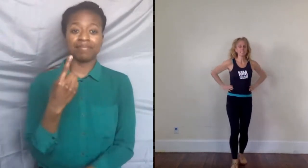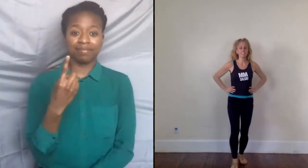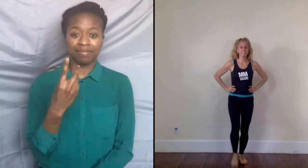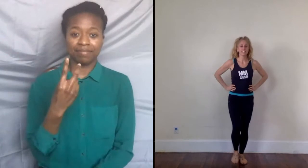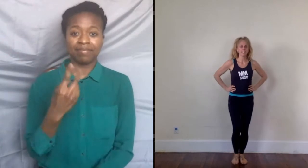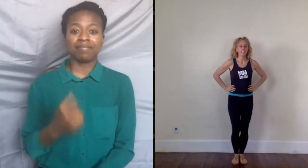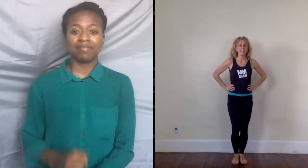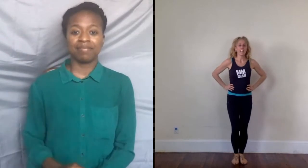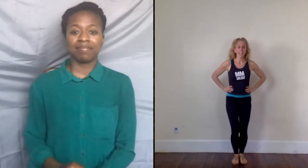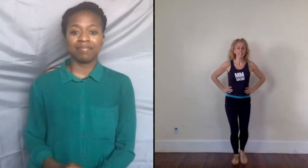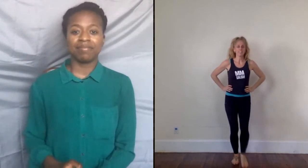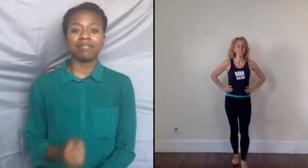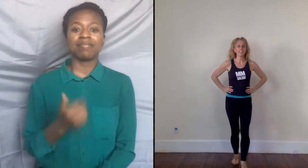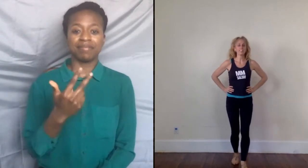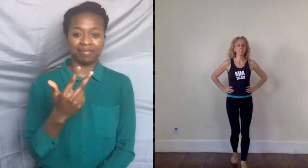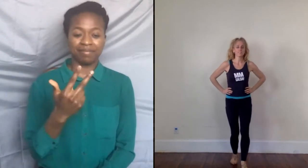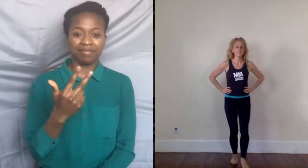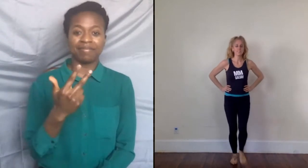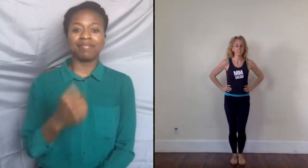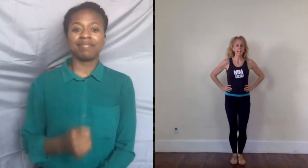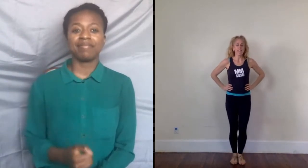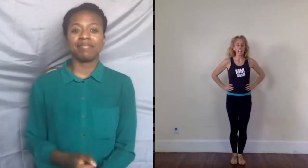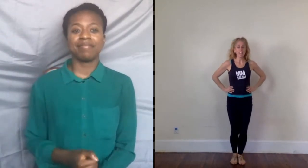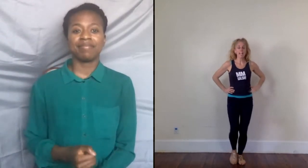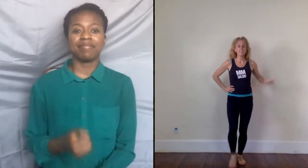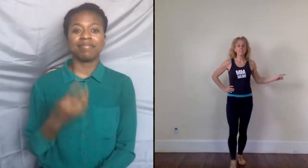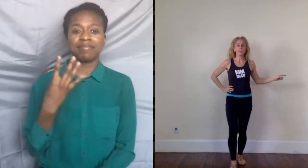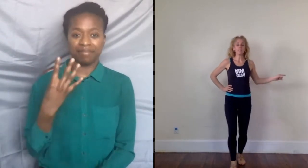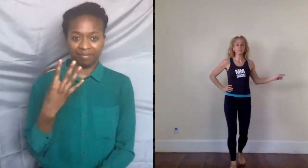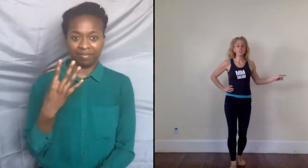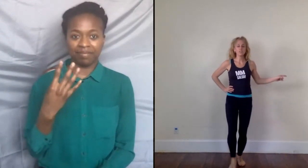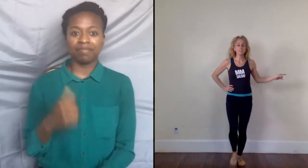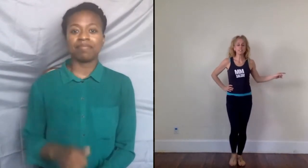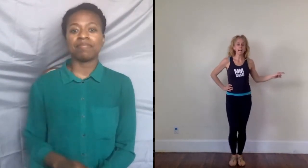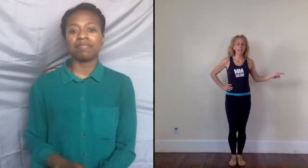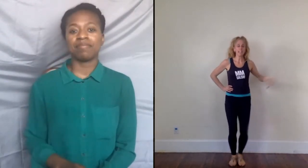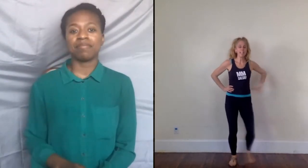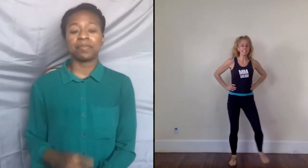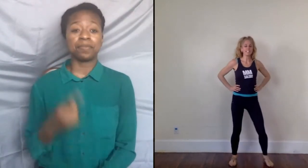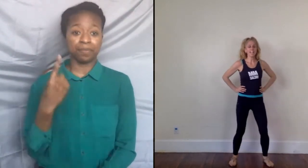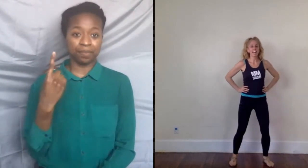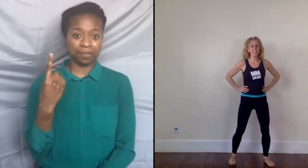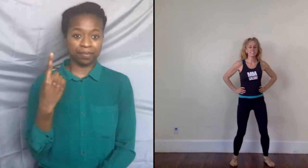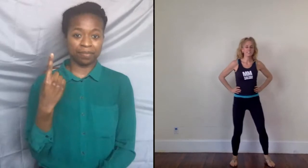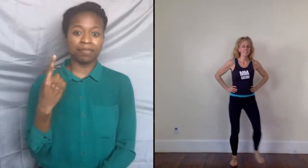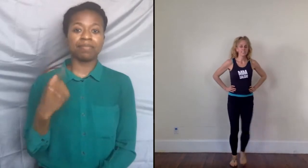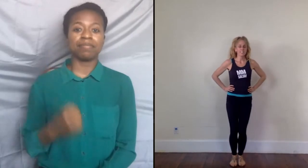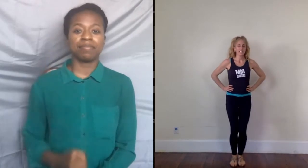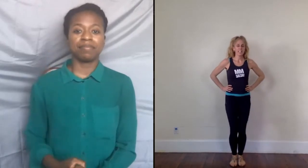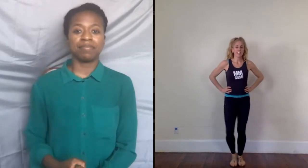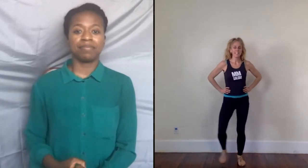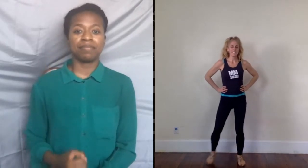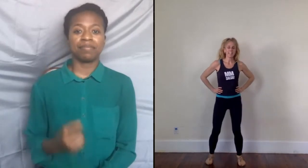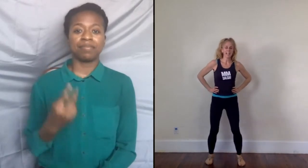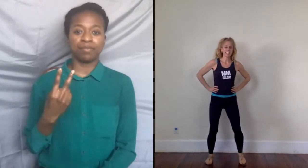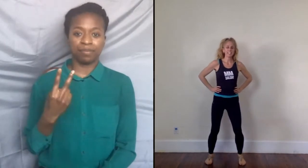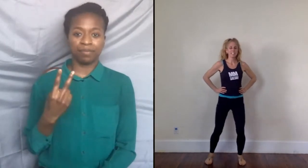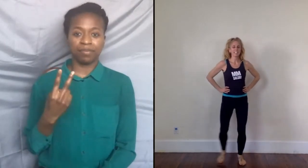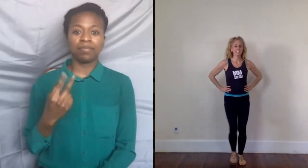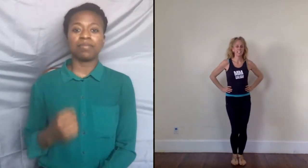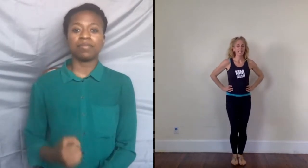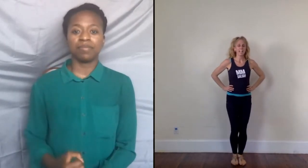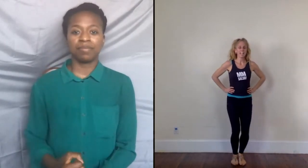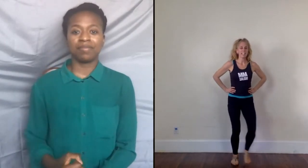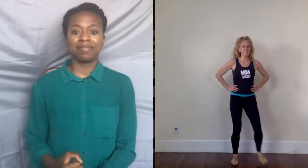front, and front, and front, to the side, and side, and